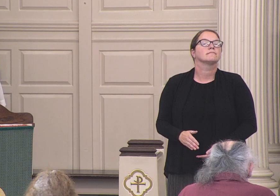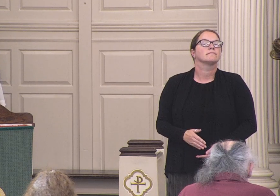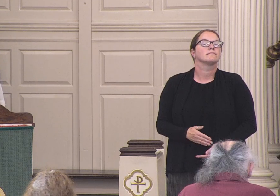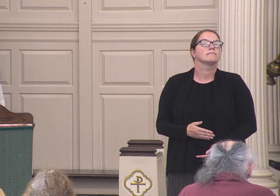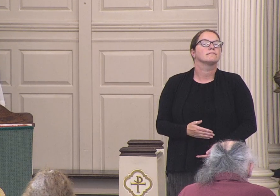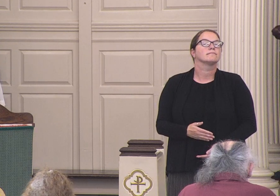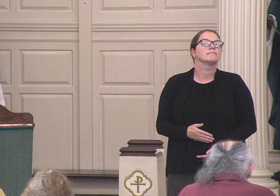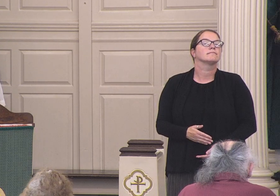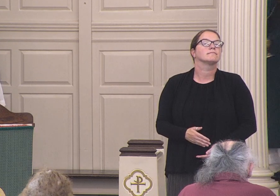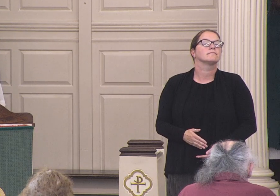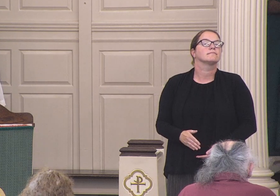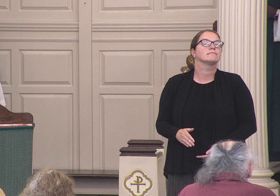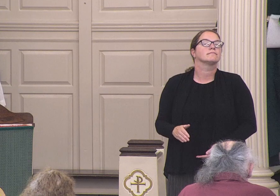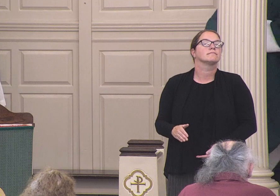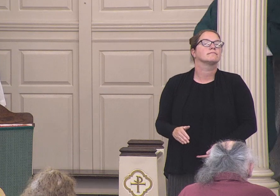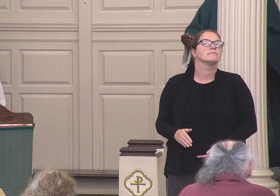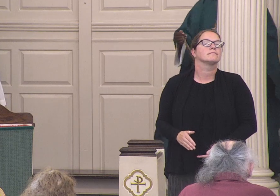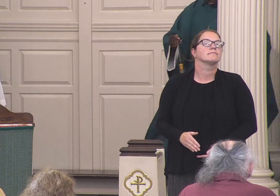justitia